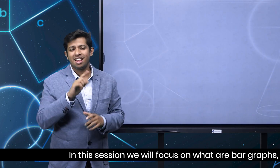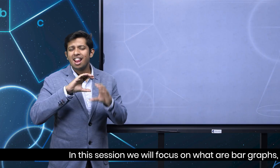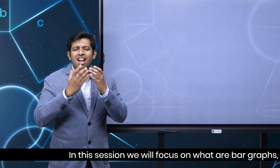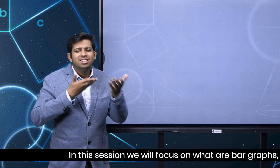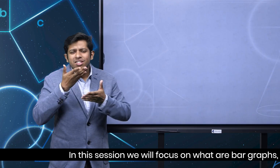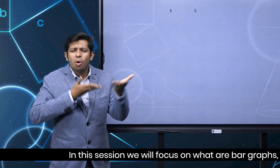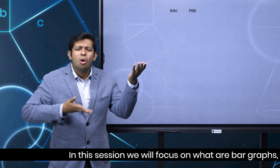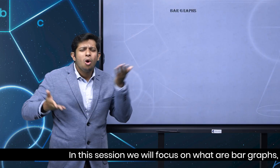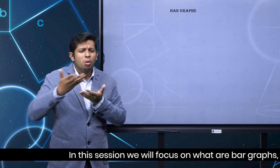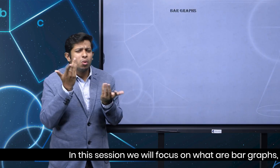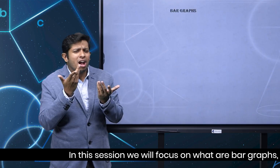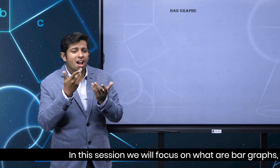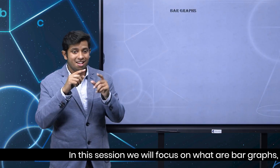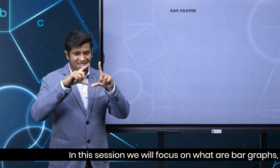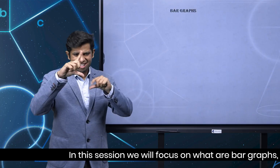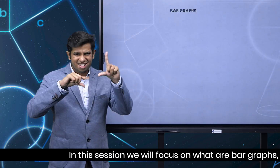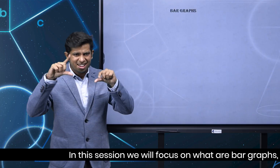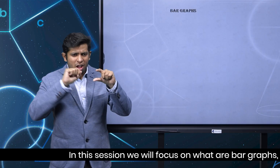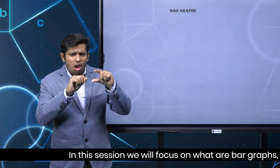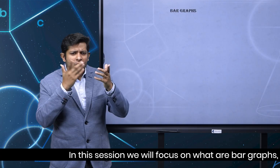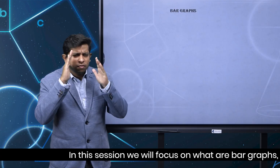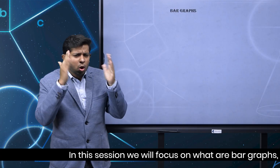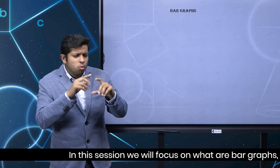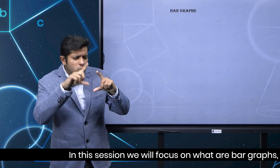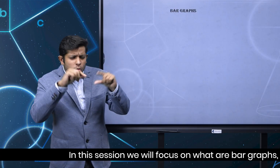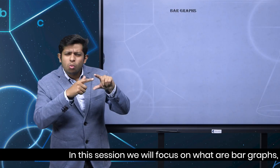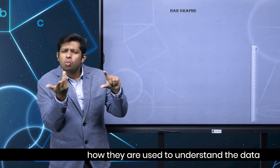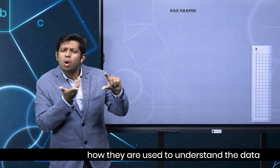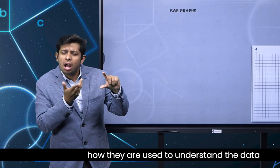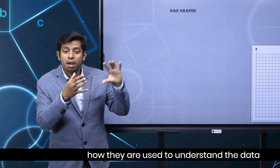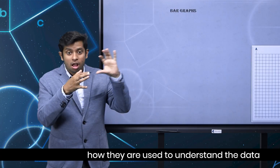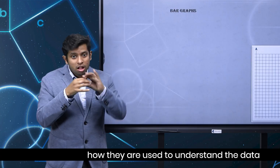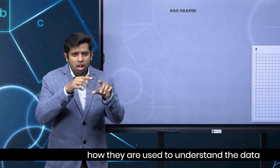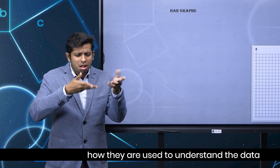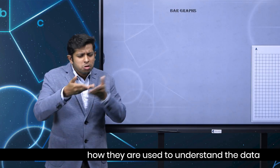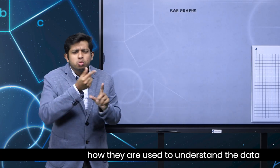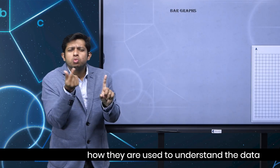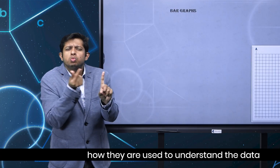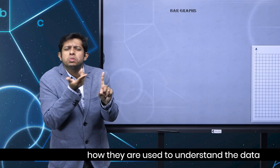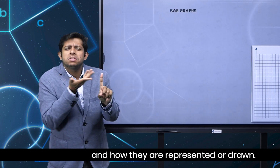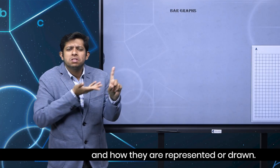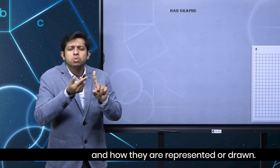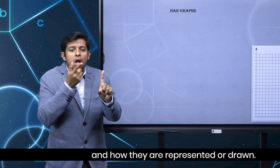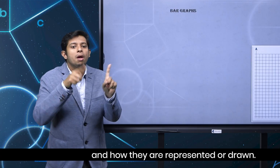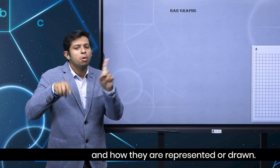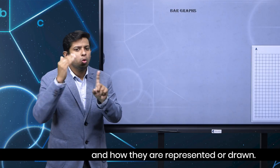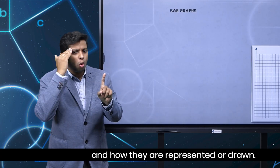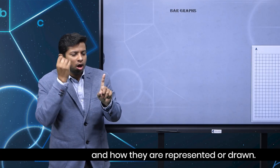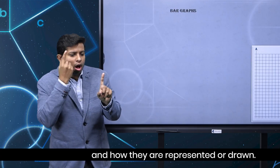In this session, we will focus on what are bar graphs, how they are used to understand the data, and how they are represented